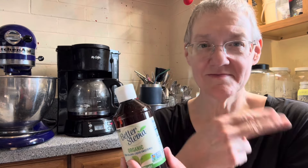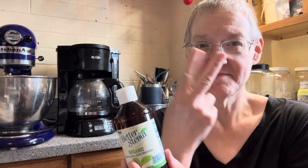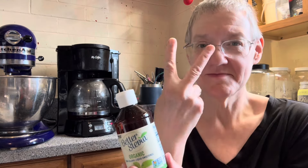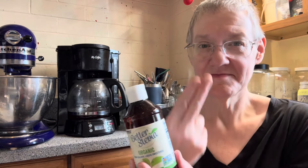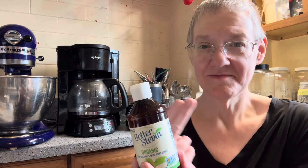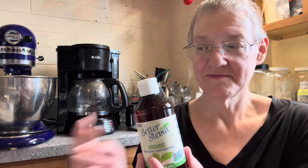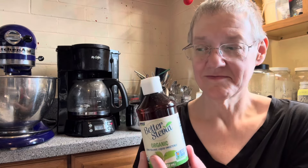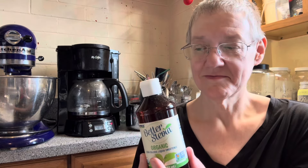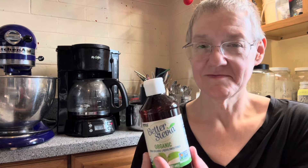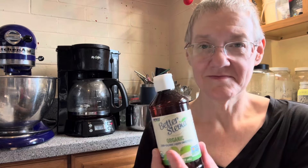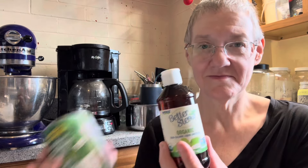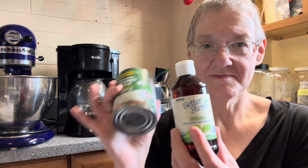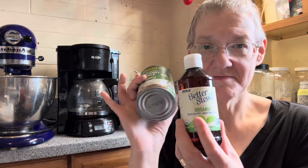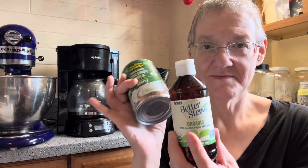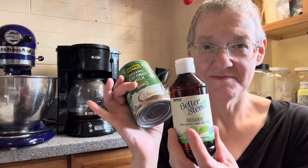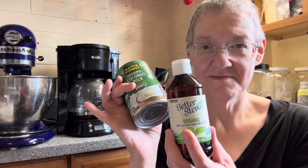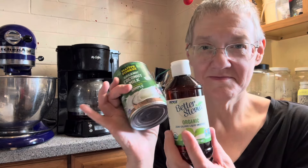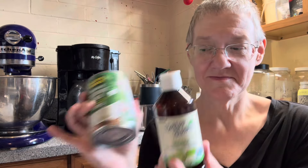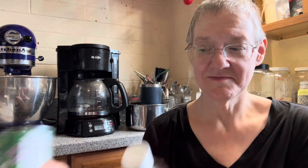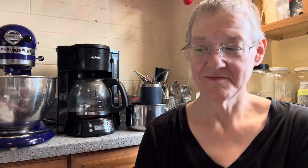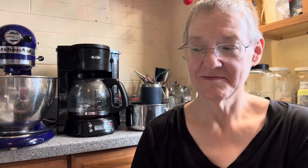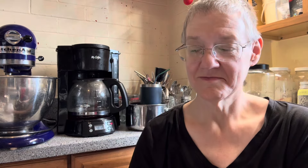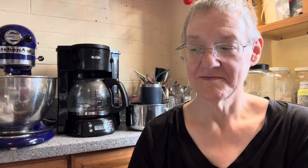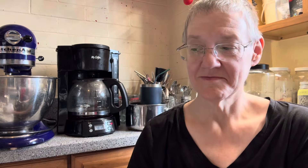choice, and I'll be bringing both of these to the hospital with me.